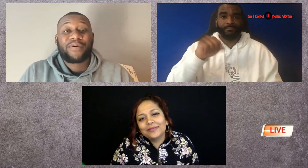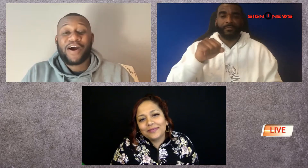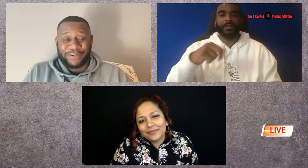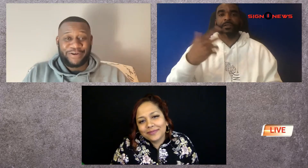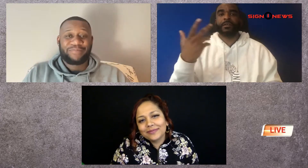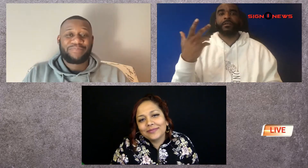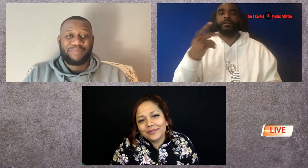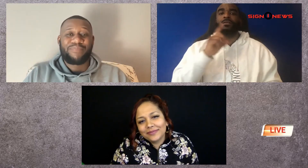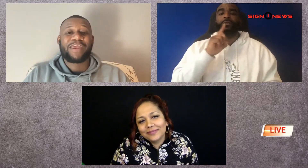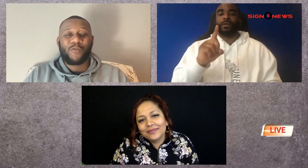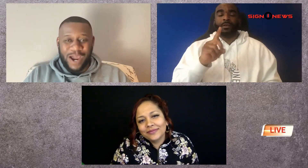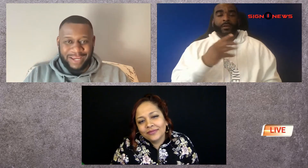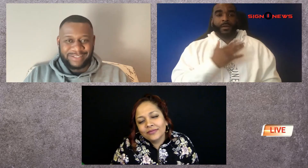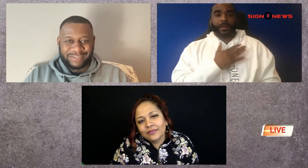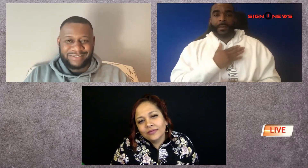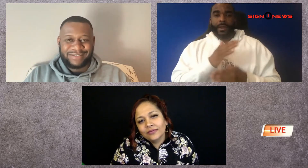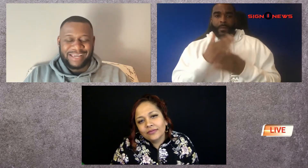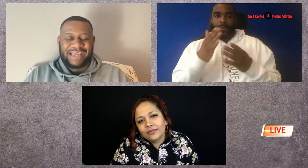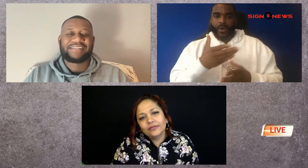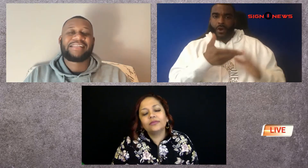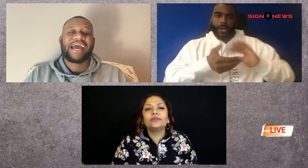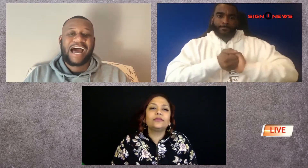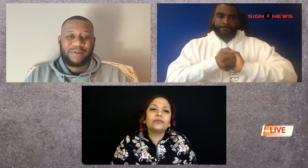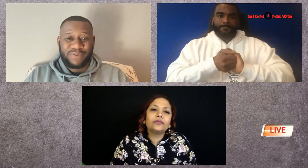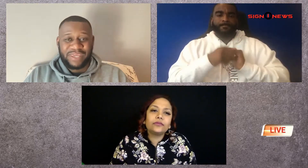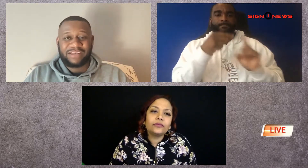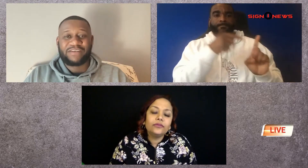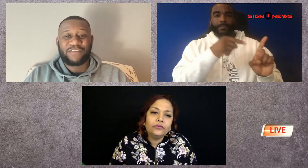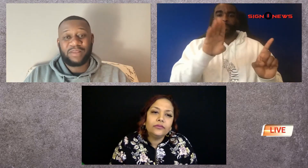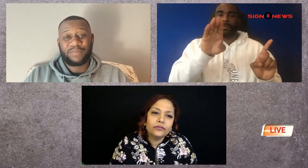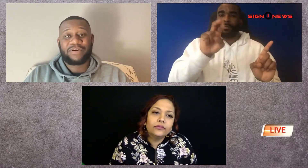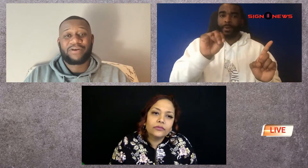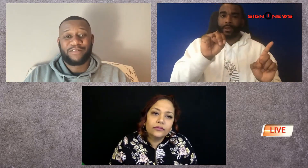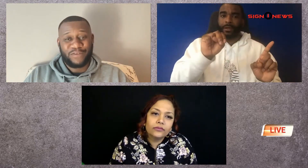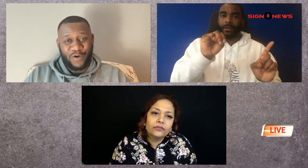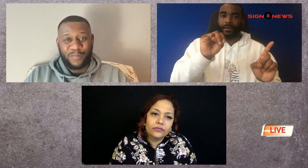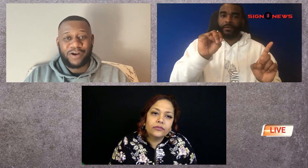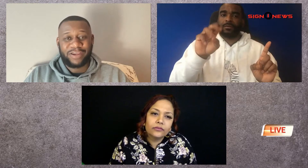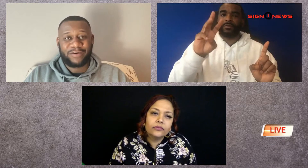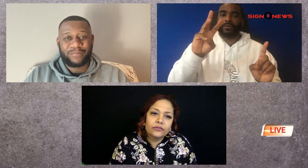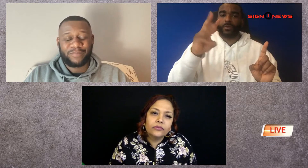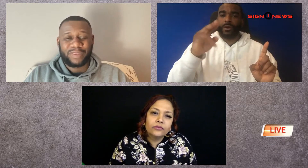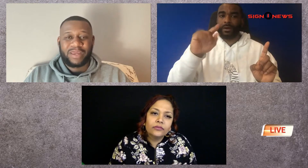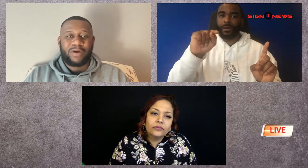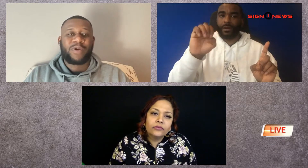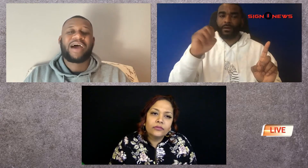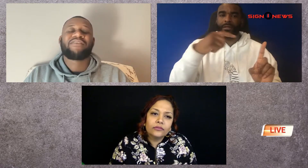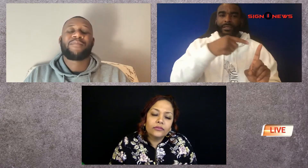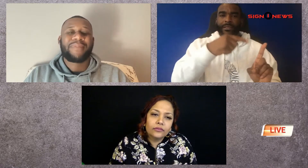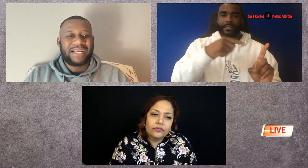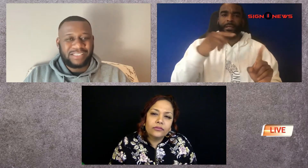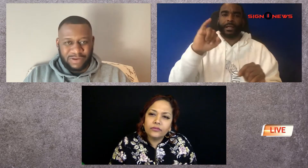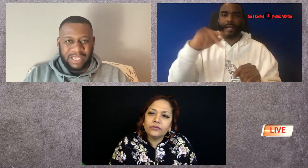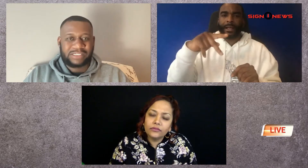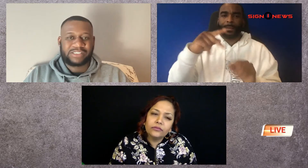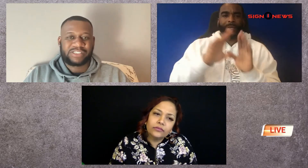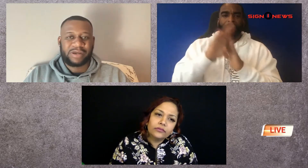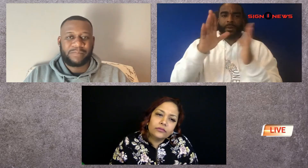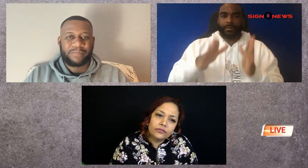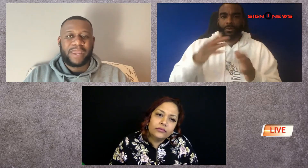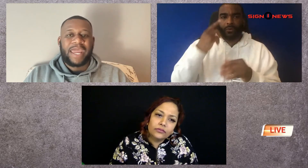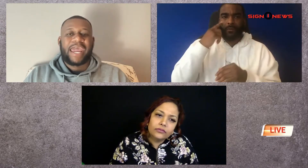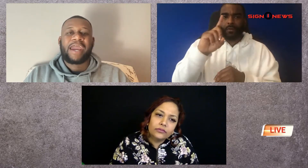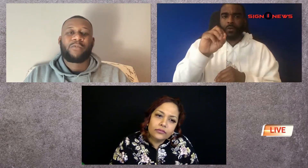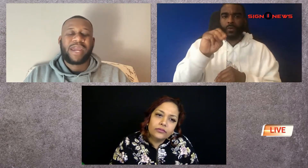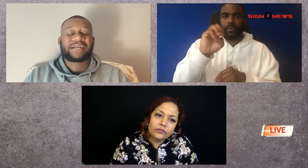my partner, Ben Wright, is the IP developer of Dome Audio. We have an amazing